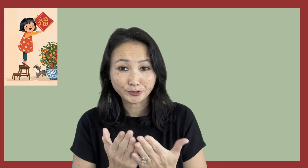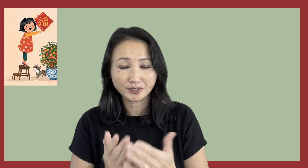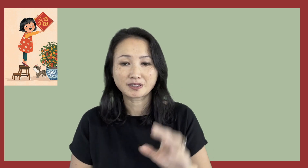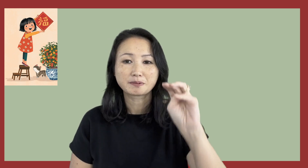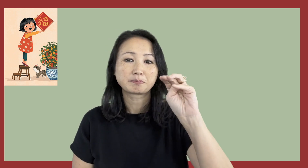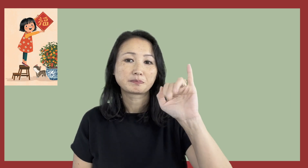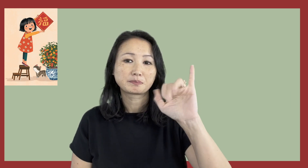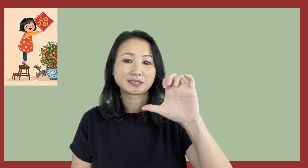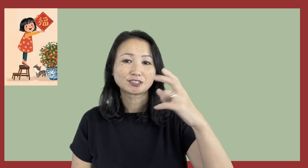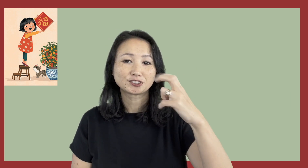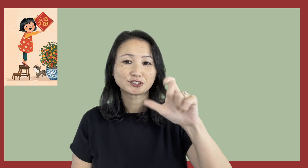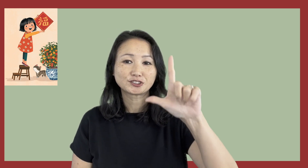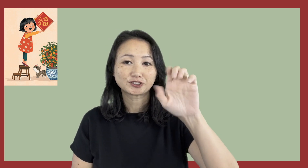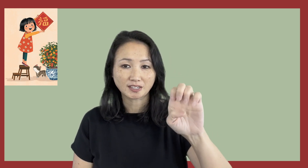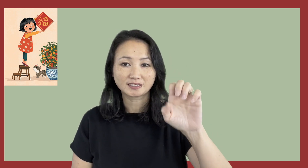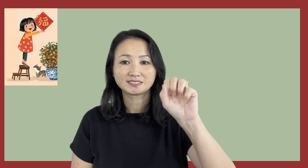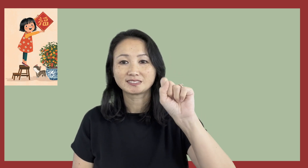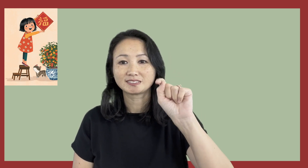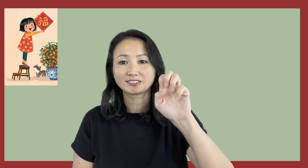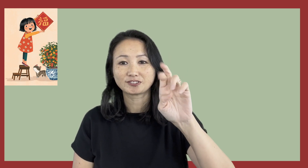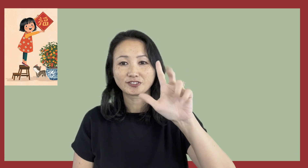Written by Michele Sterling